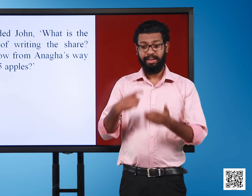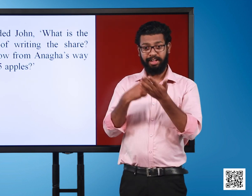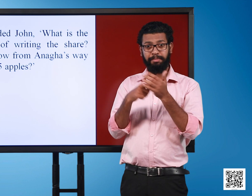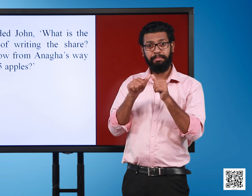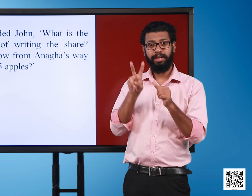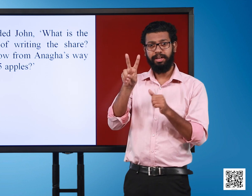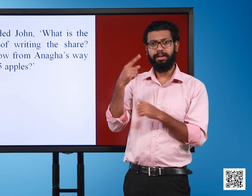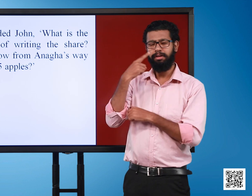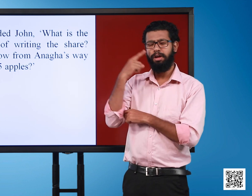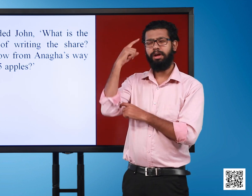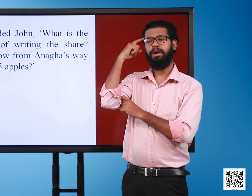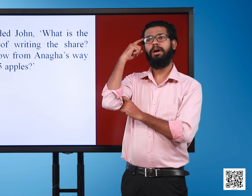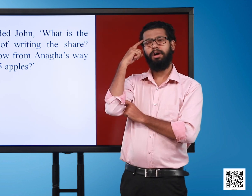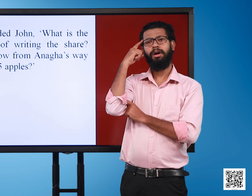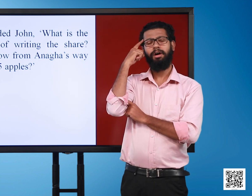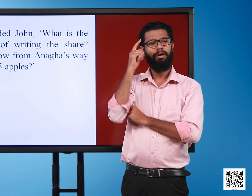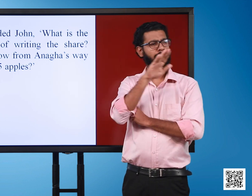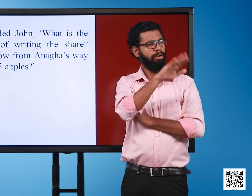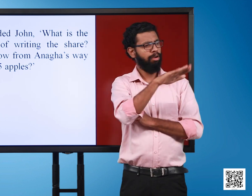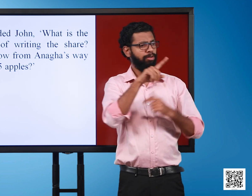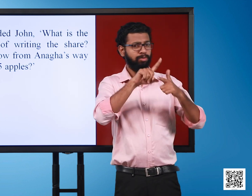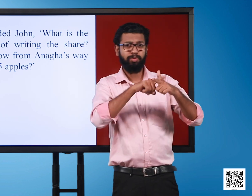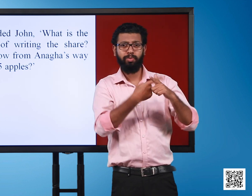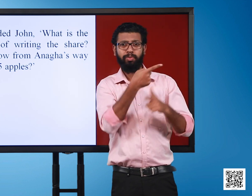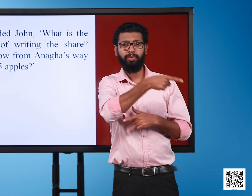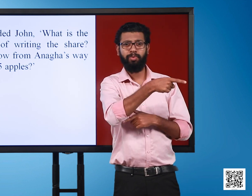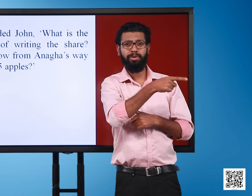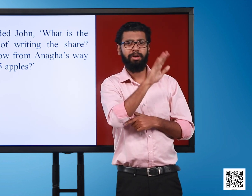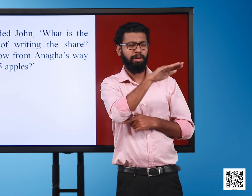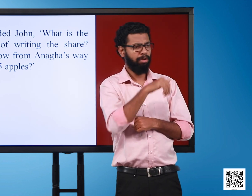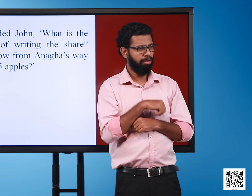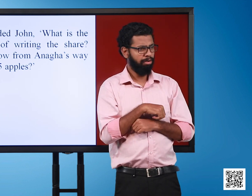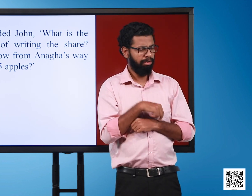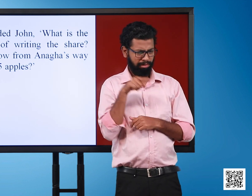Ravi reminded John, "What is the other way of writing the share?"